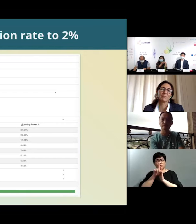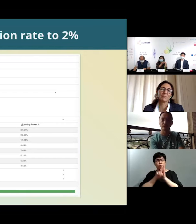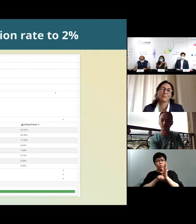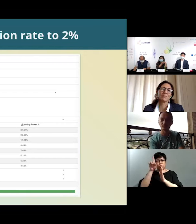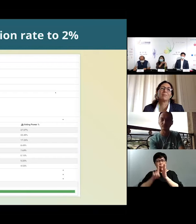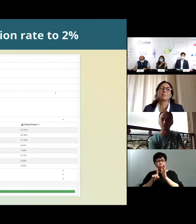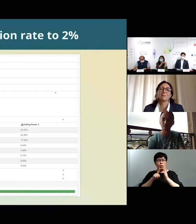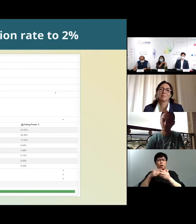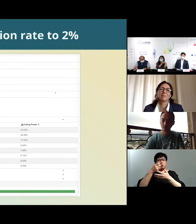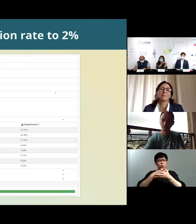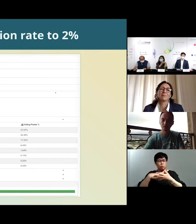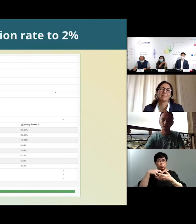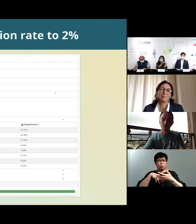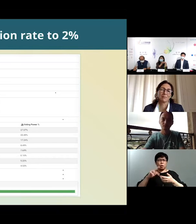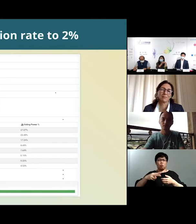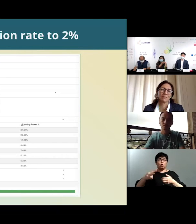and executed.